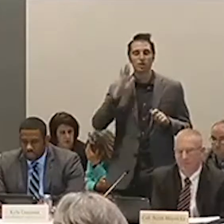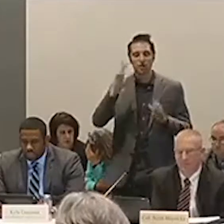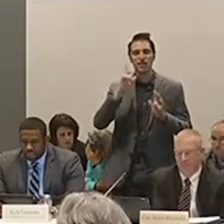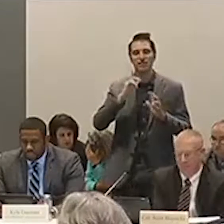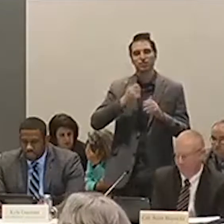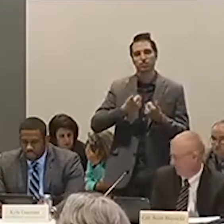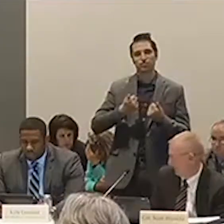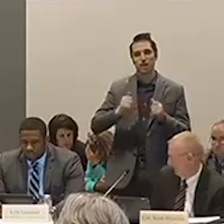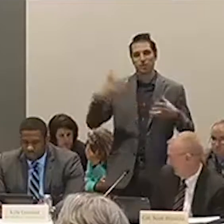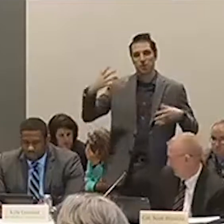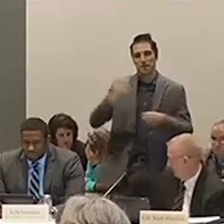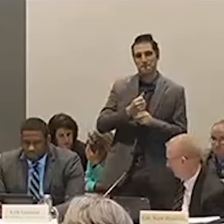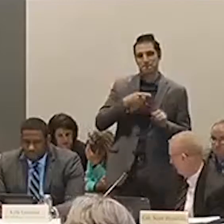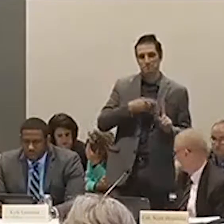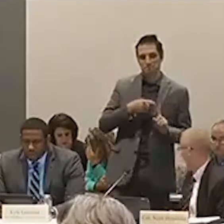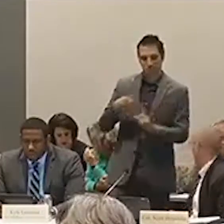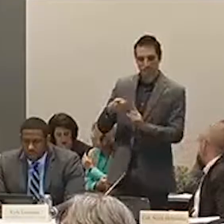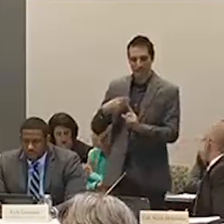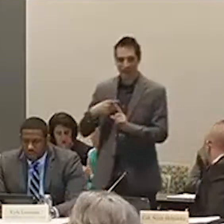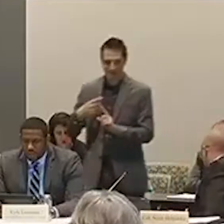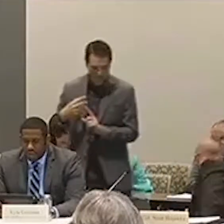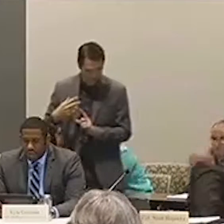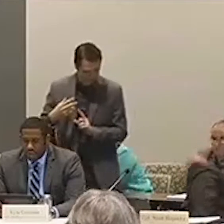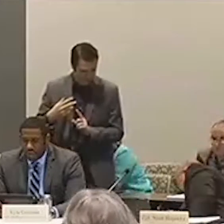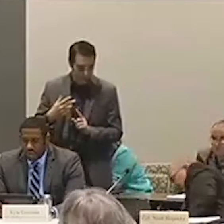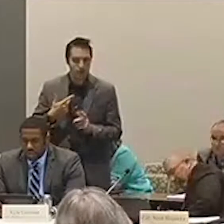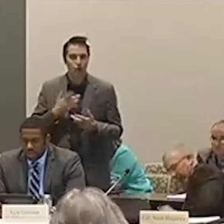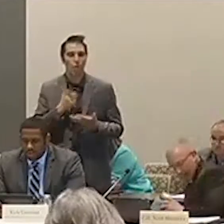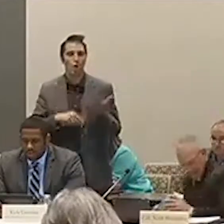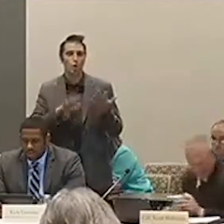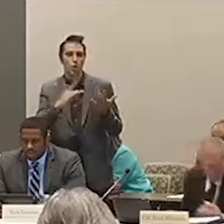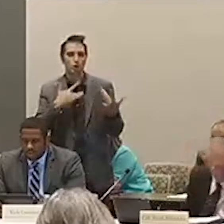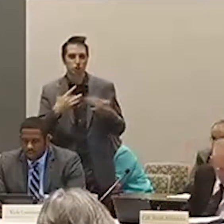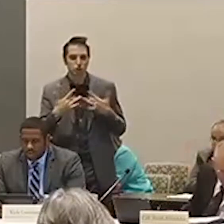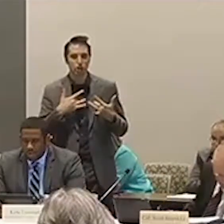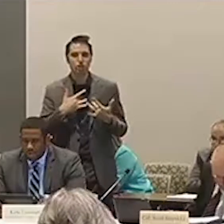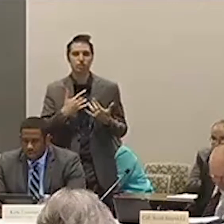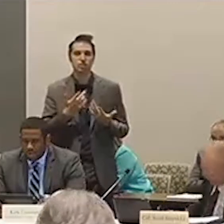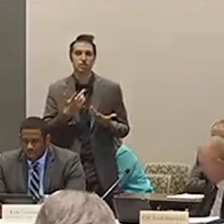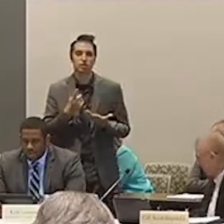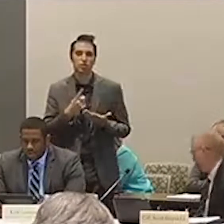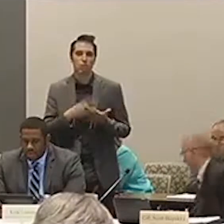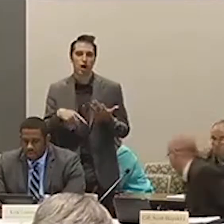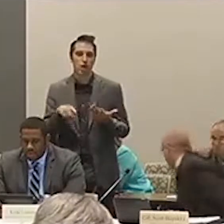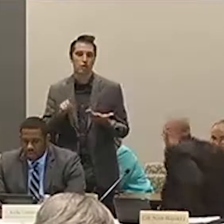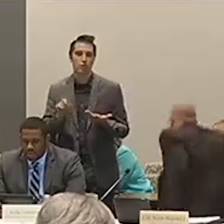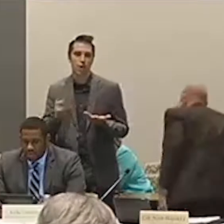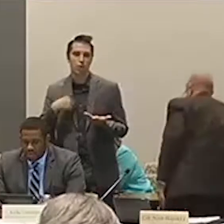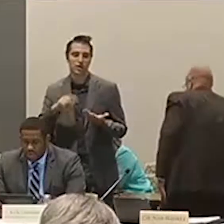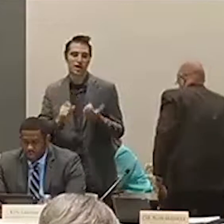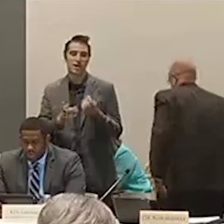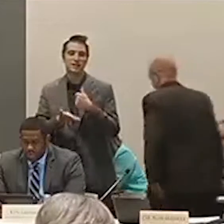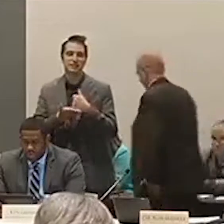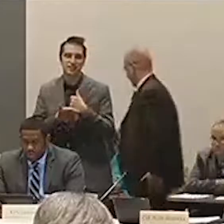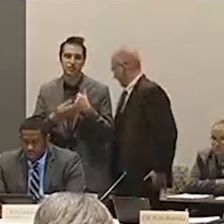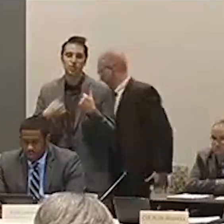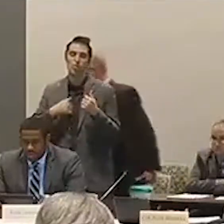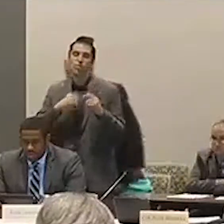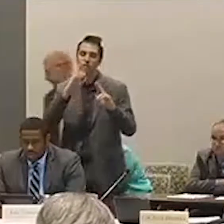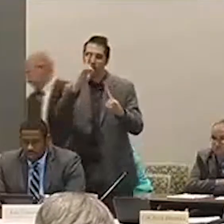your questions and explore with you what your main concerns are and where we might be able to be of assistance. We're very